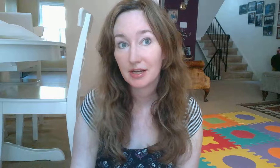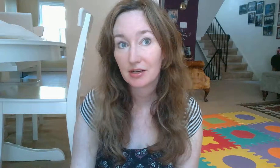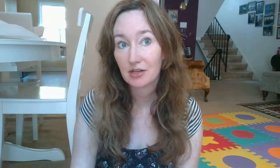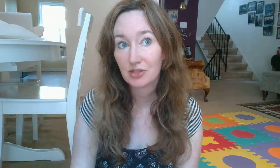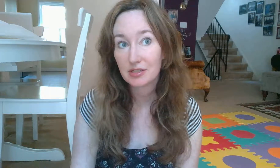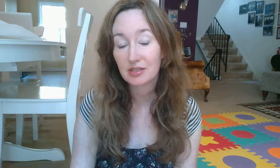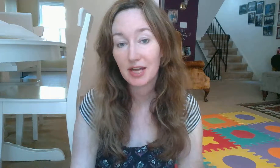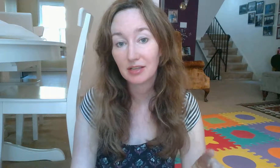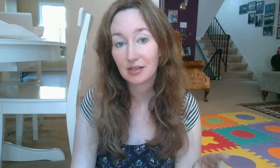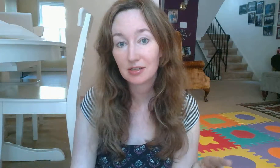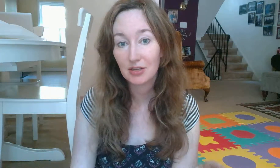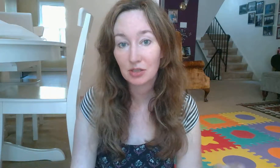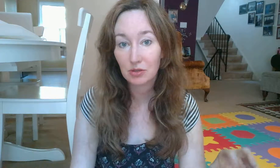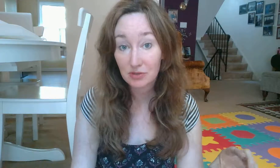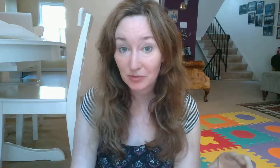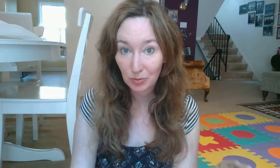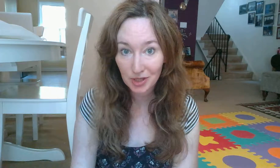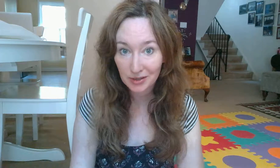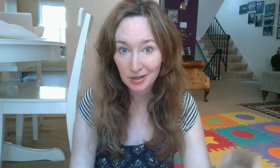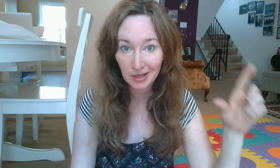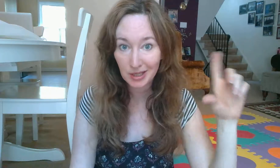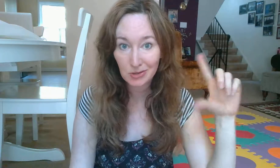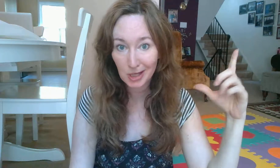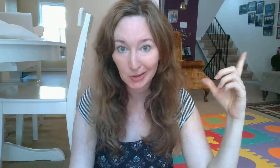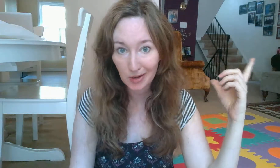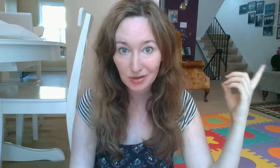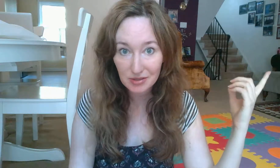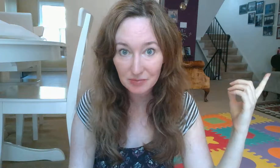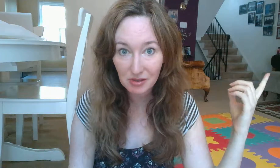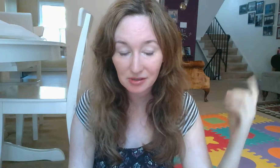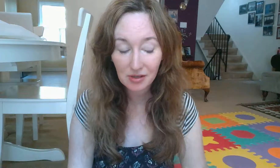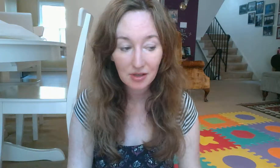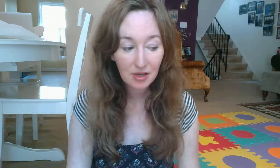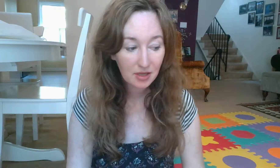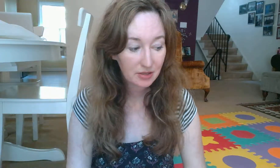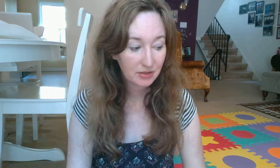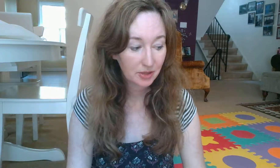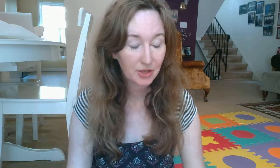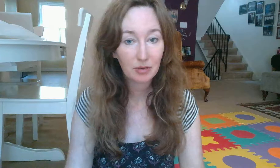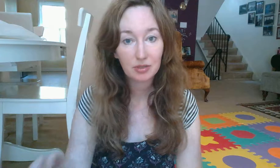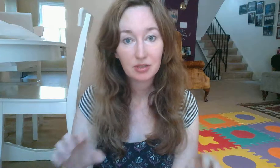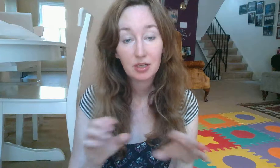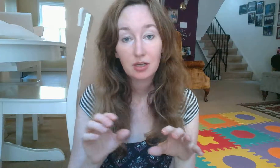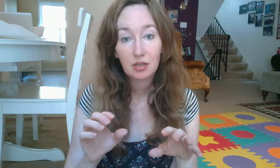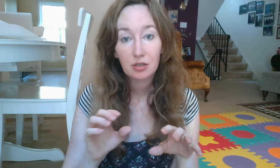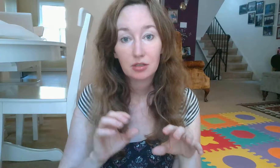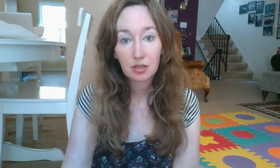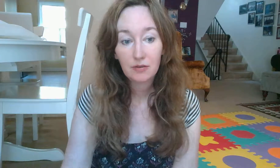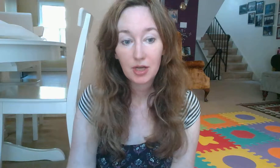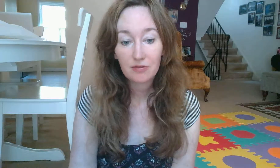are just that letter, and then you do something with that letter, like you shake it around or something. So I thought I would give you the